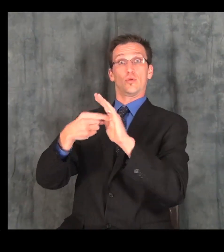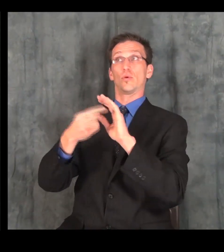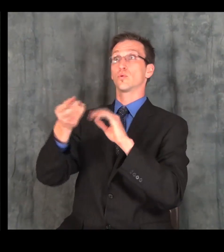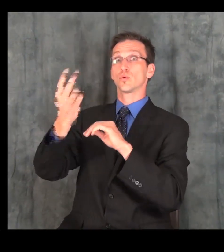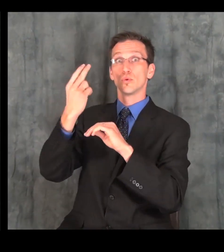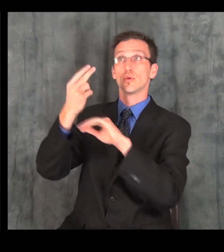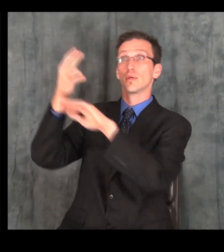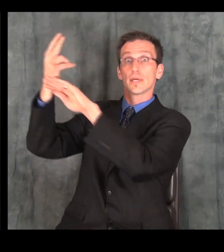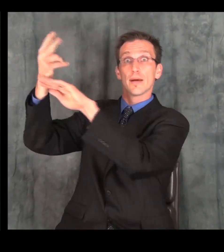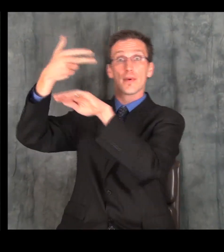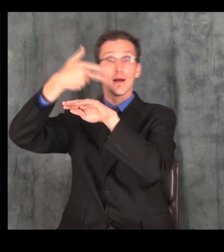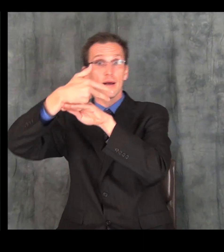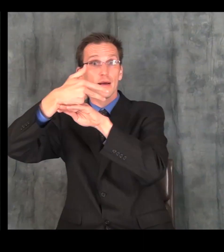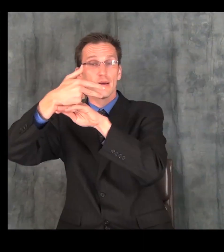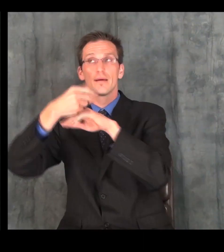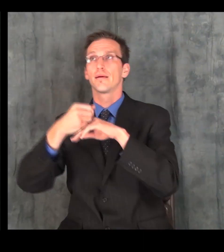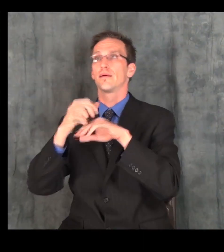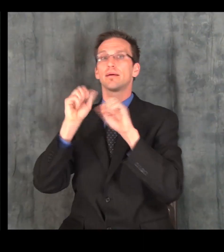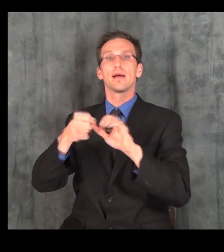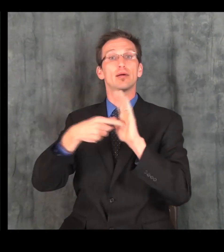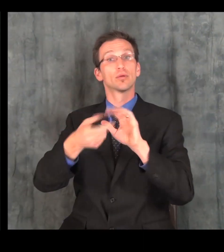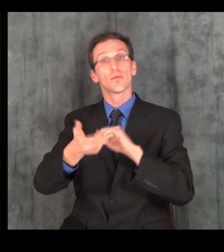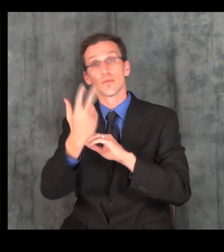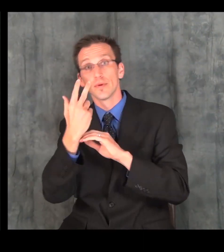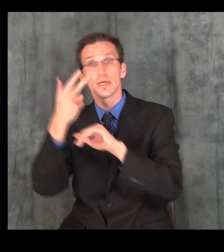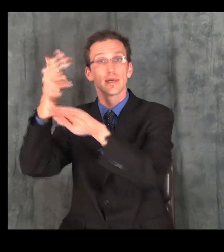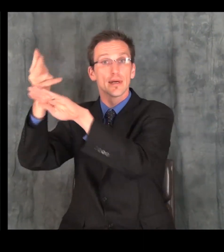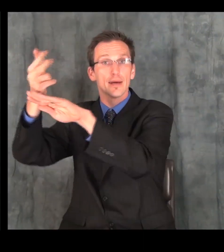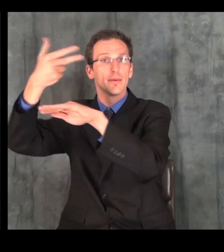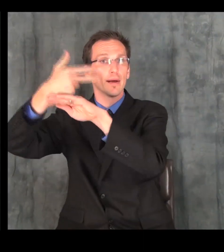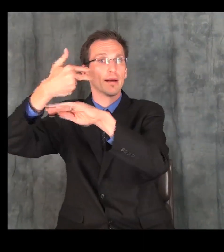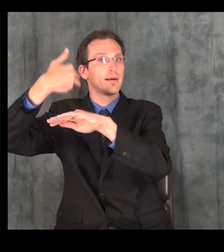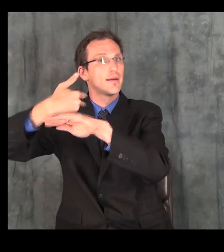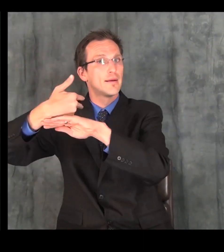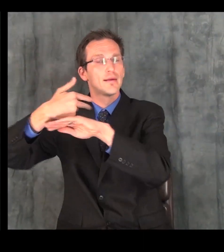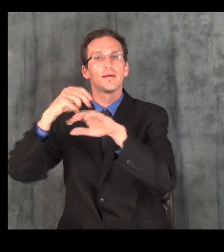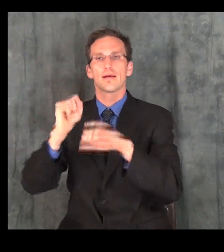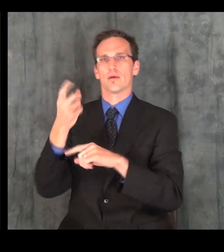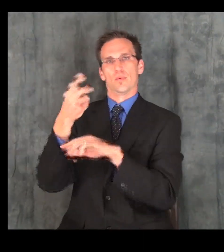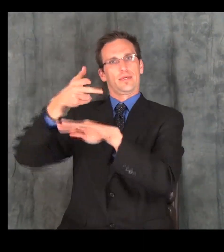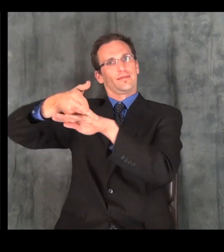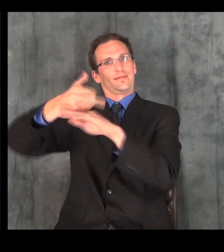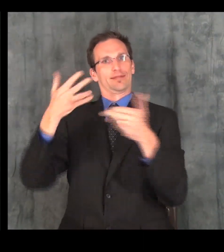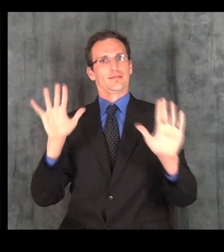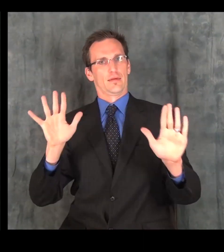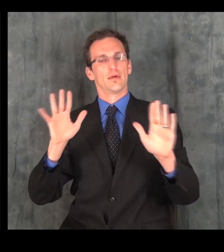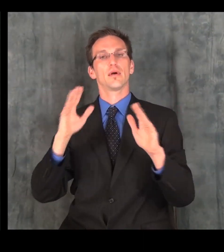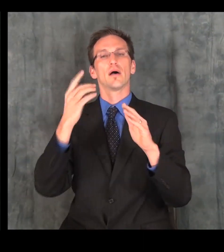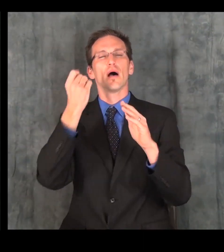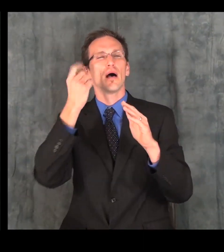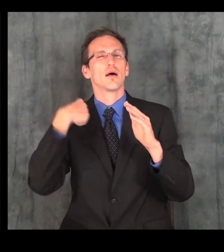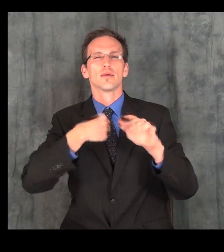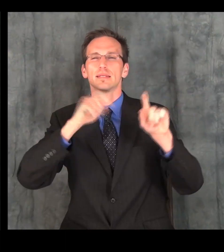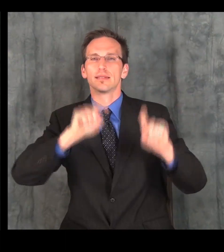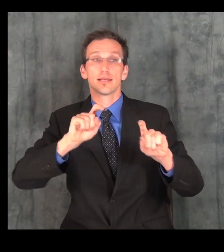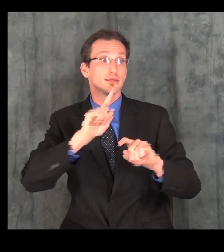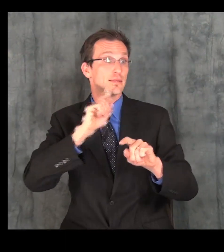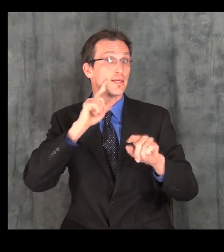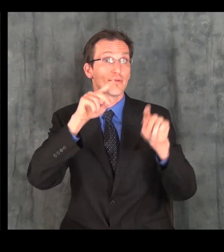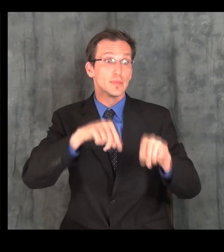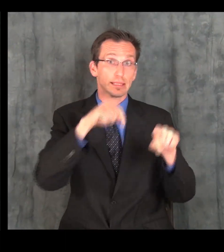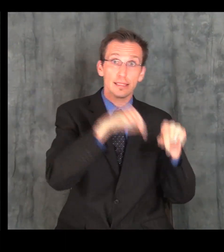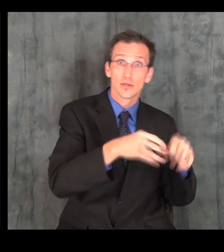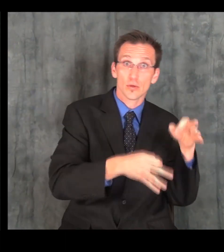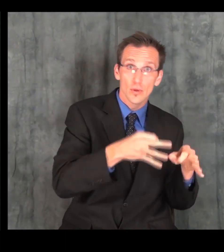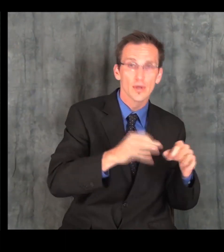or 3 cameras. And given we were testing either the deaf person or the interpreter being in different